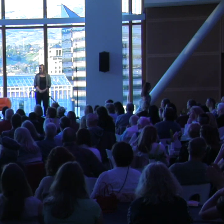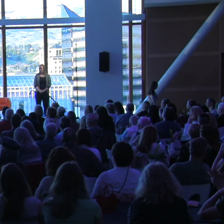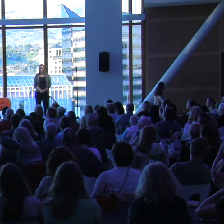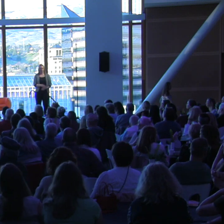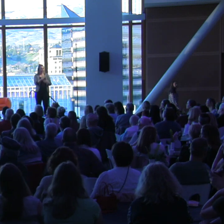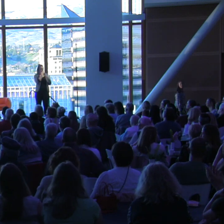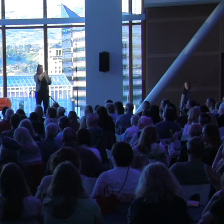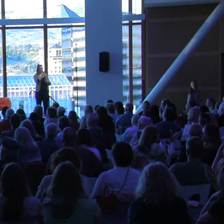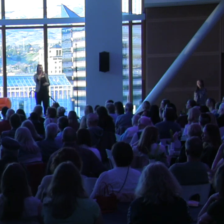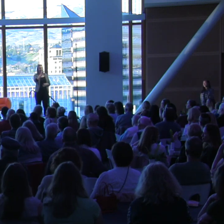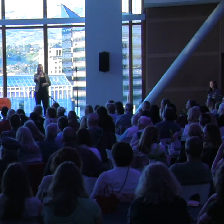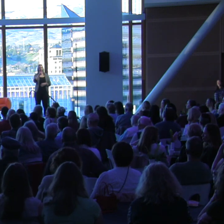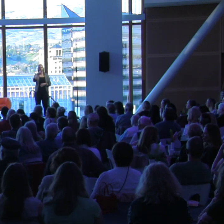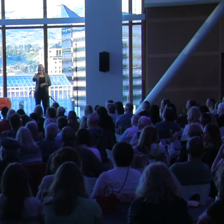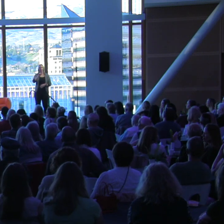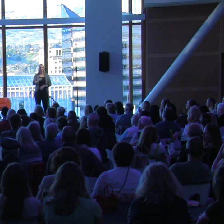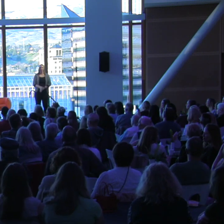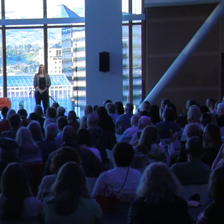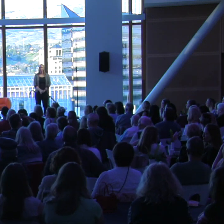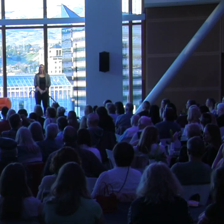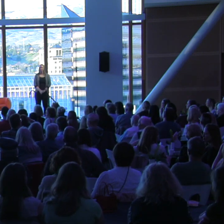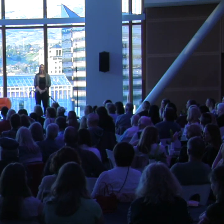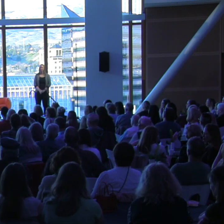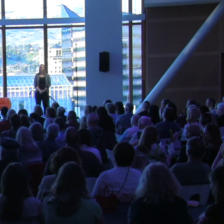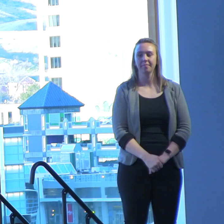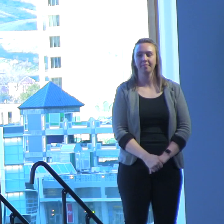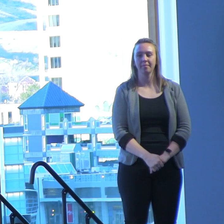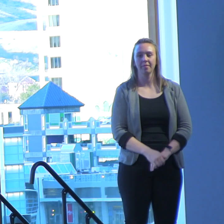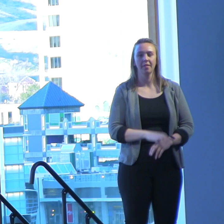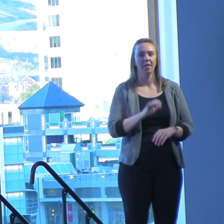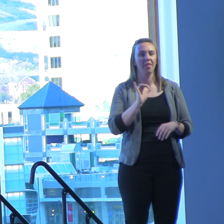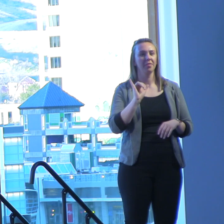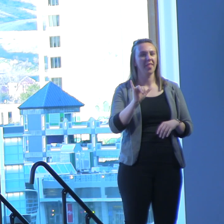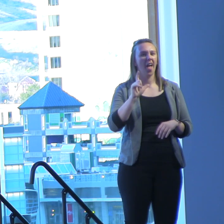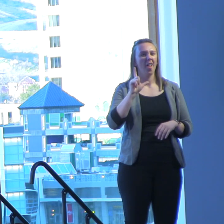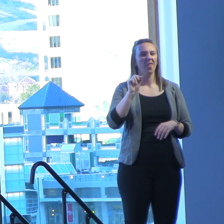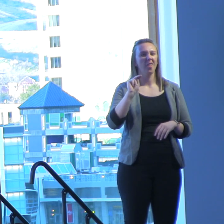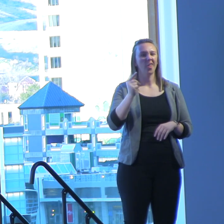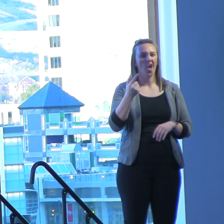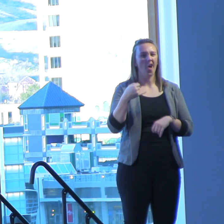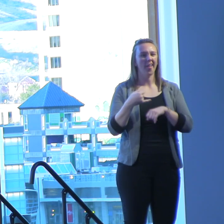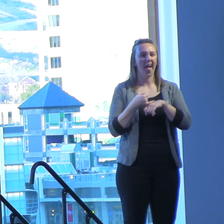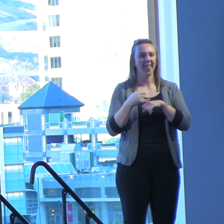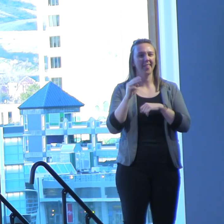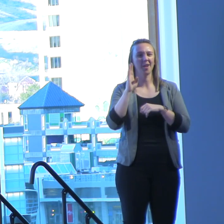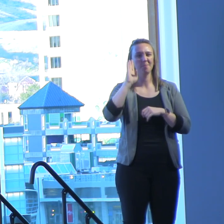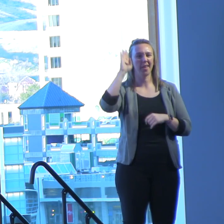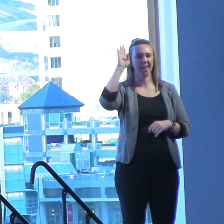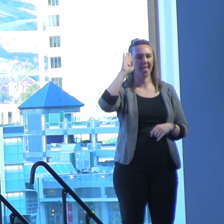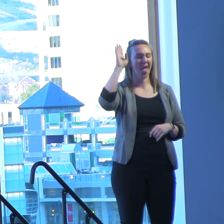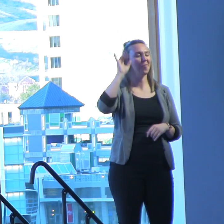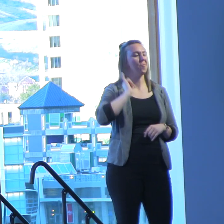Thank you, Cynthia. And the Long Island Medium.